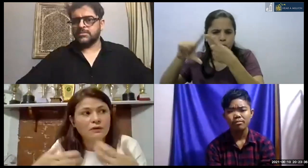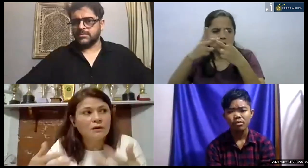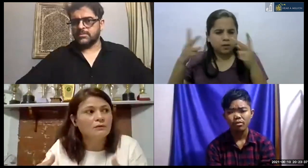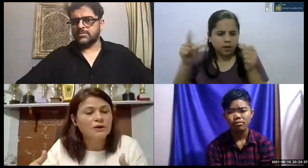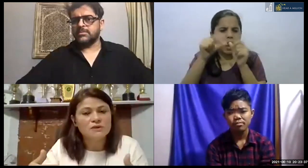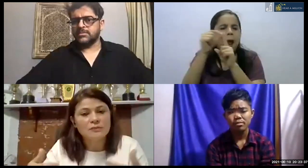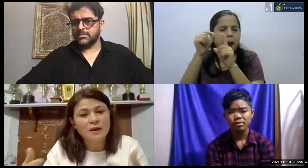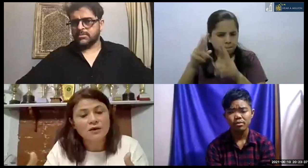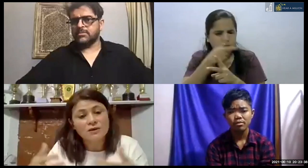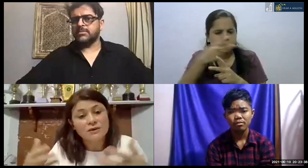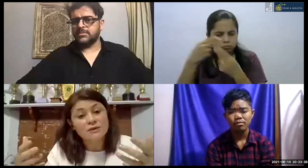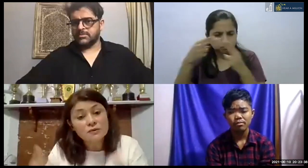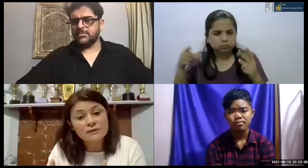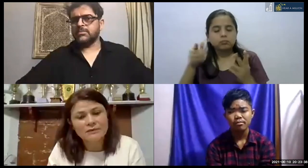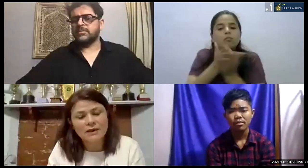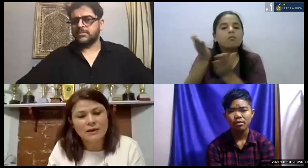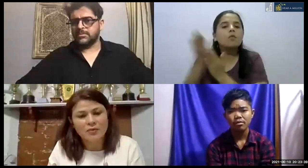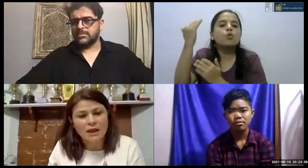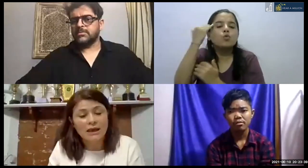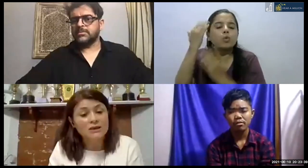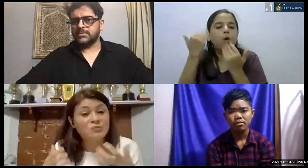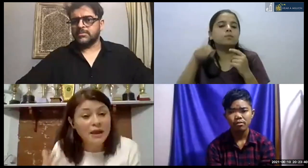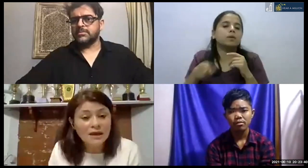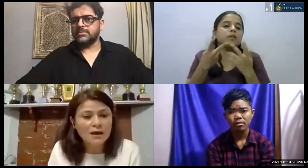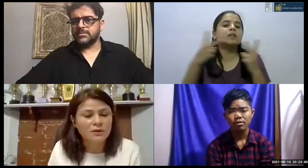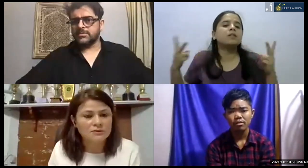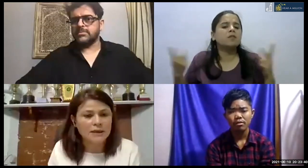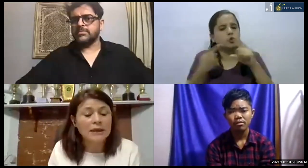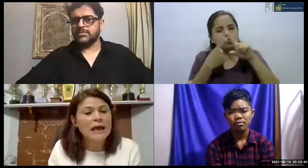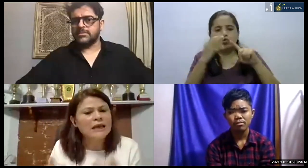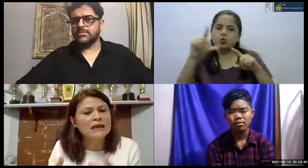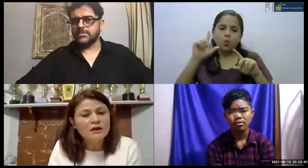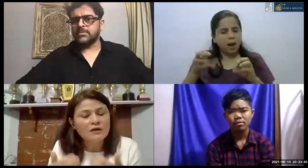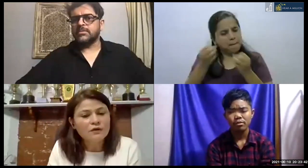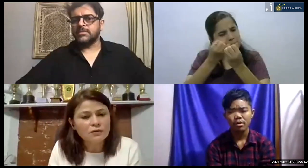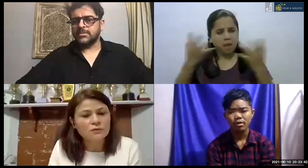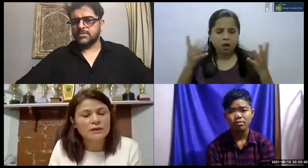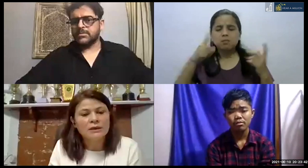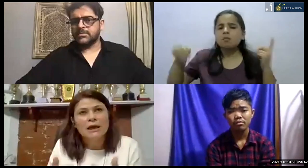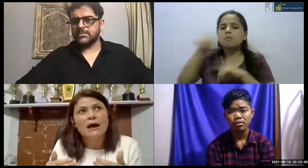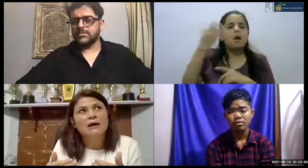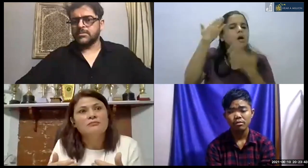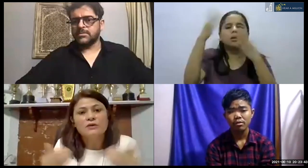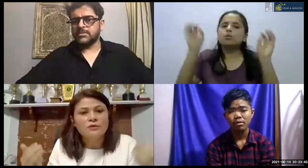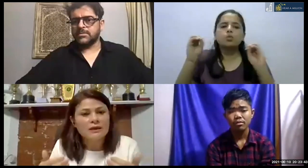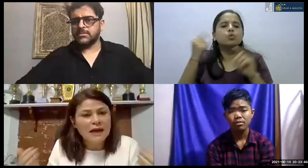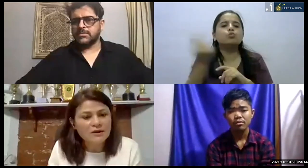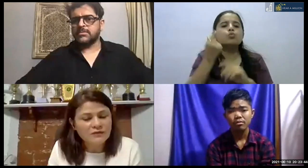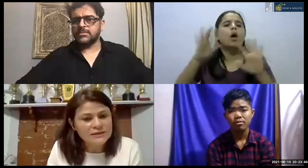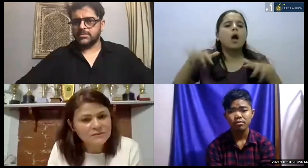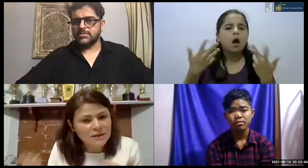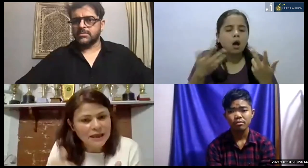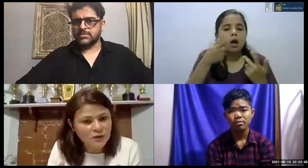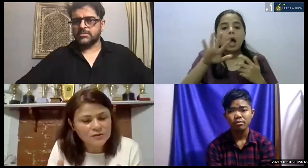of pedagogical tools that we can bring in. So many are not trained. And even if you do it, the kind